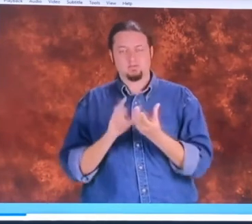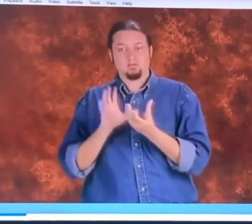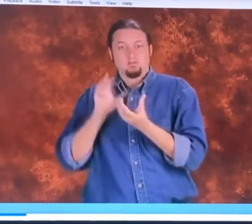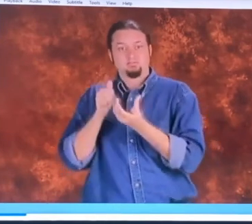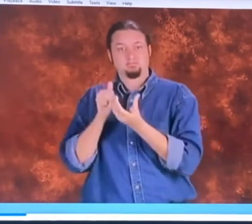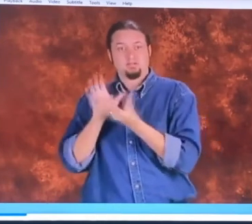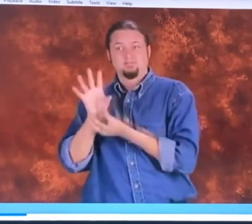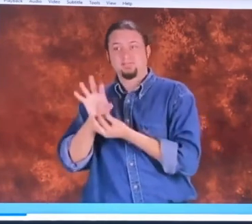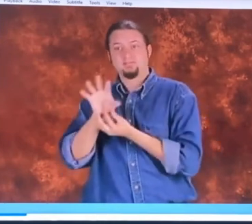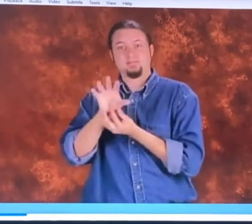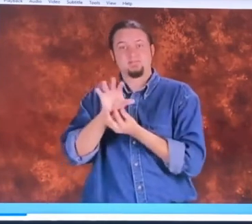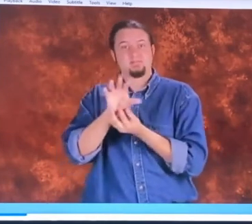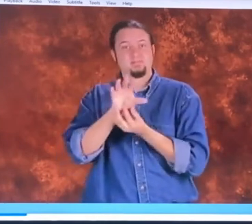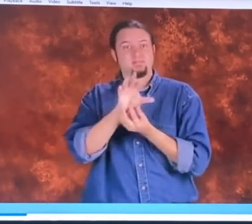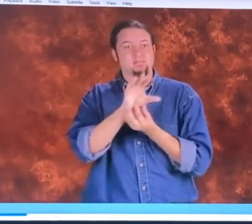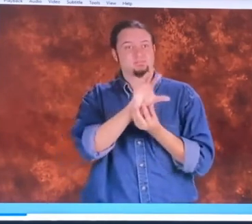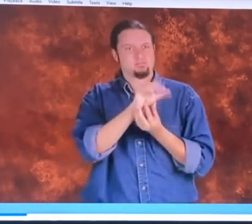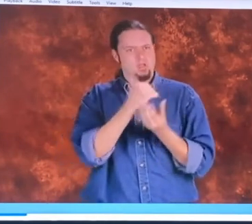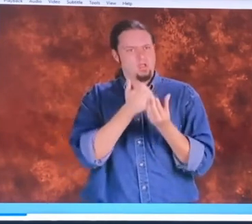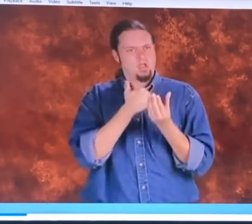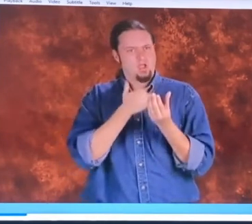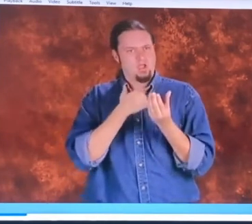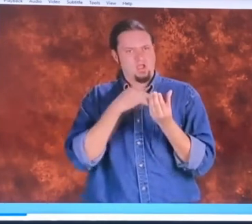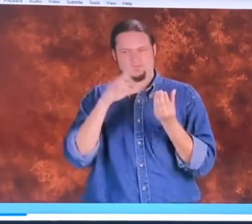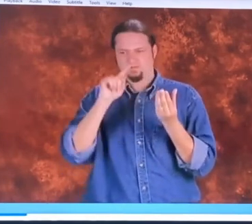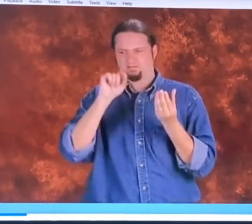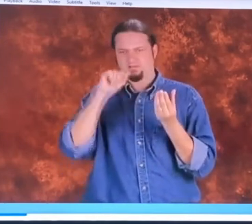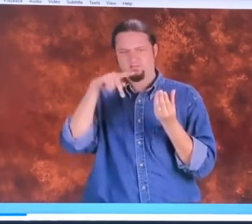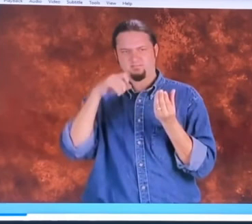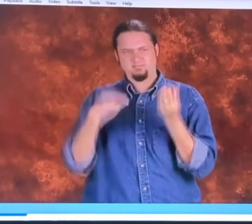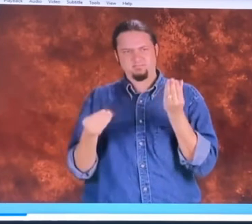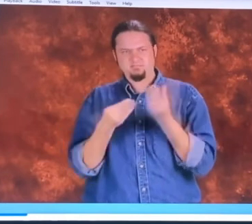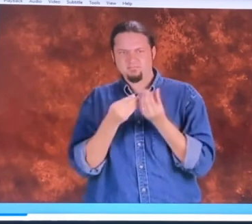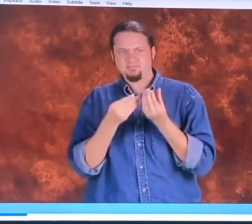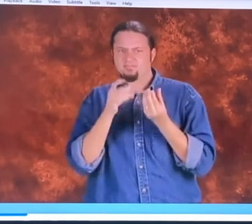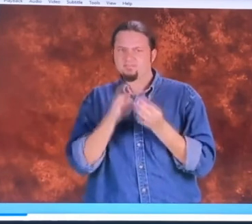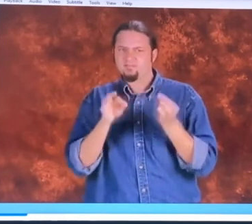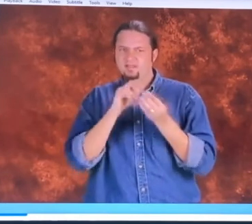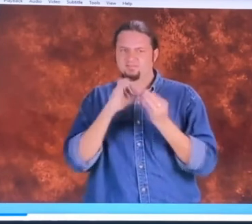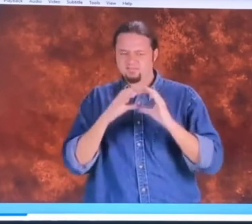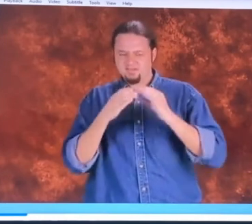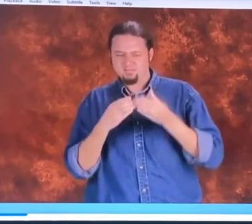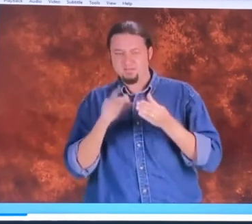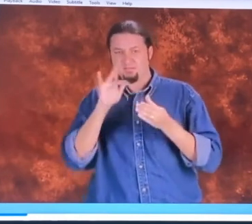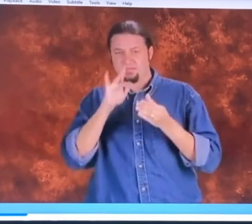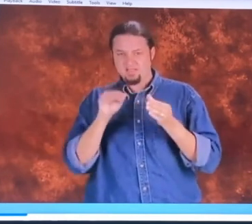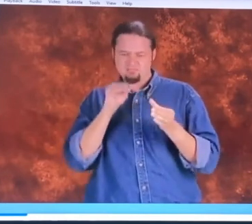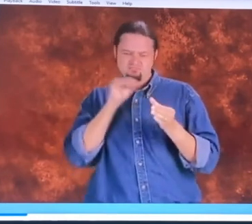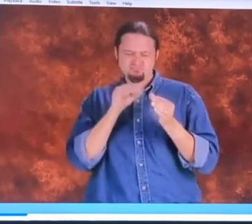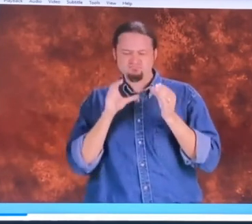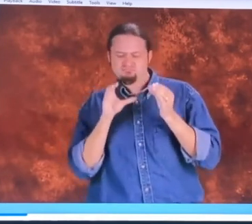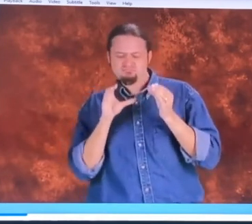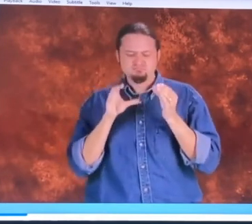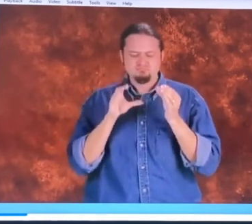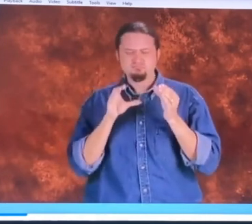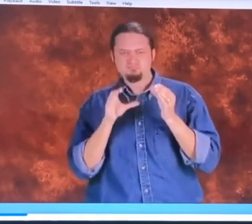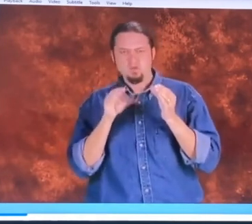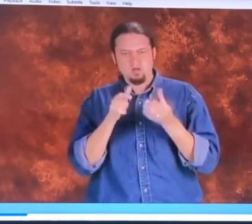Okay, hold up. So you set up and start shooting the movie. You have the telephoto in, and everything is right with